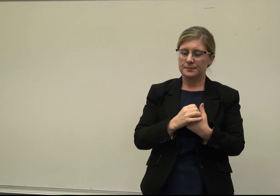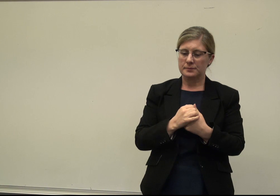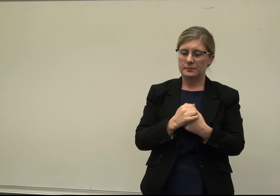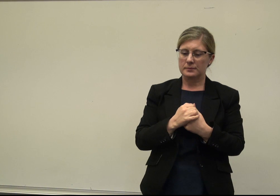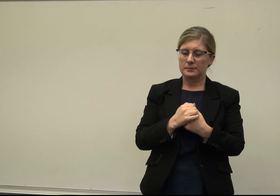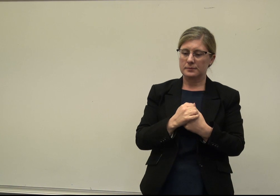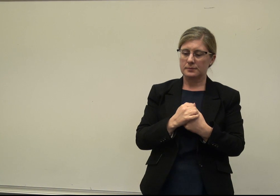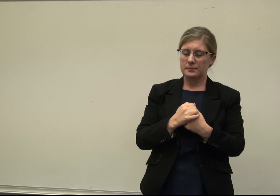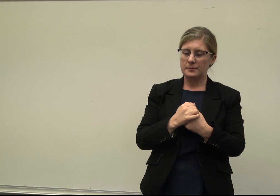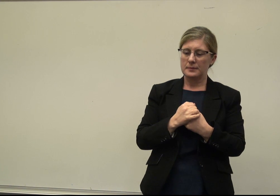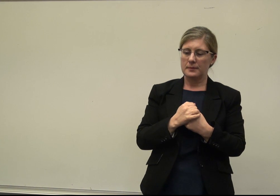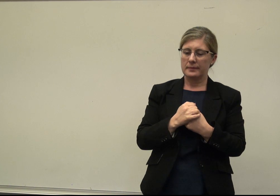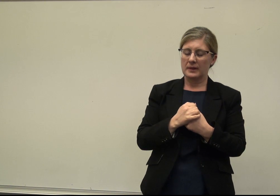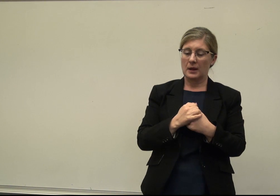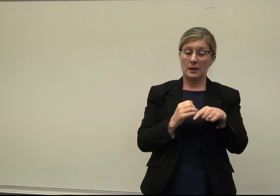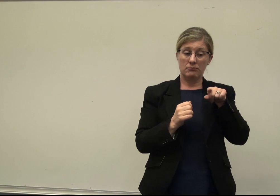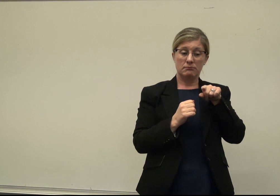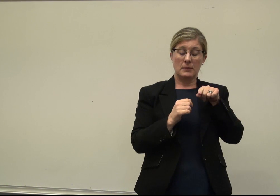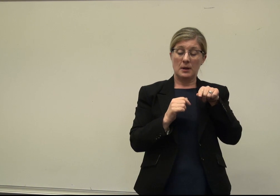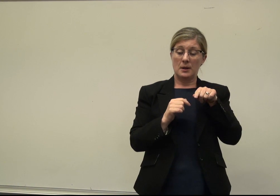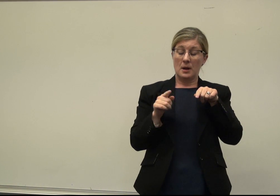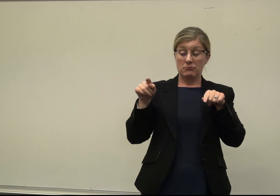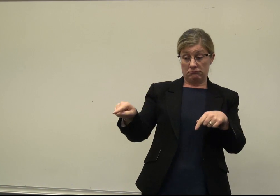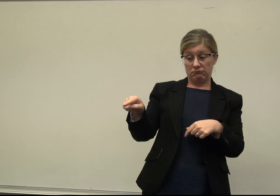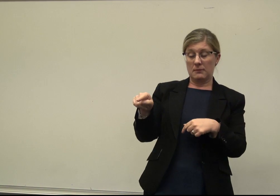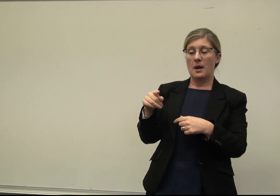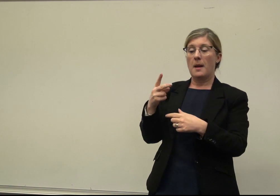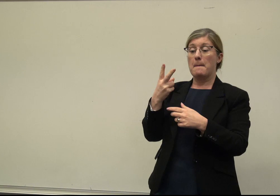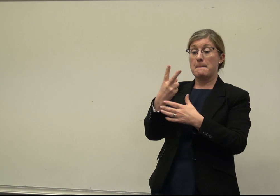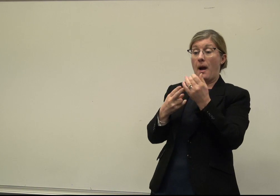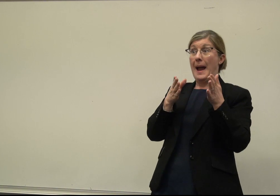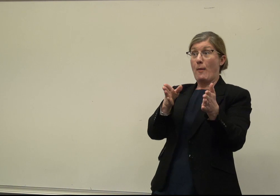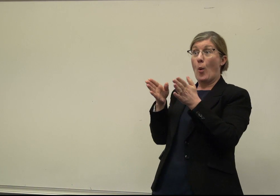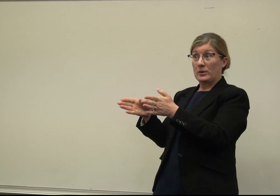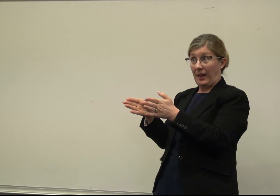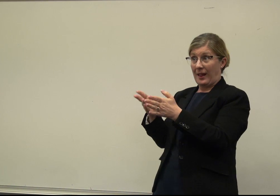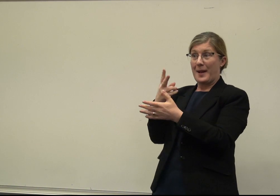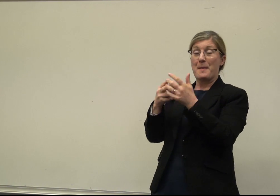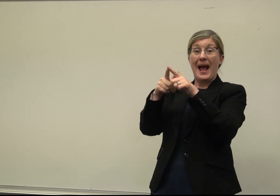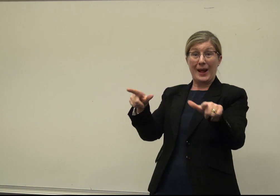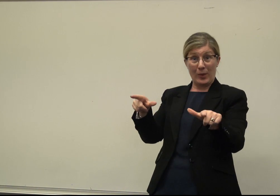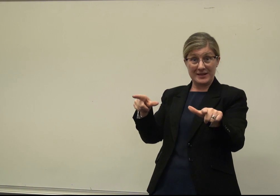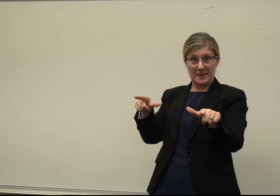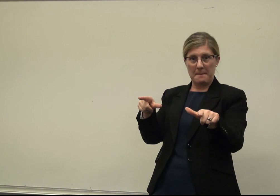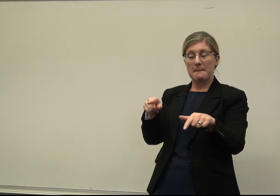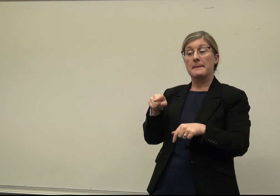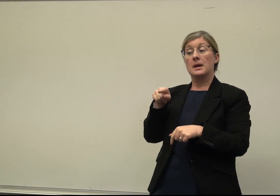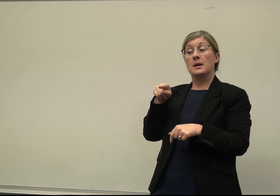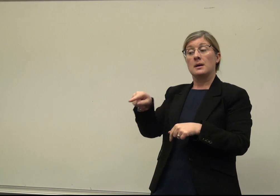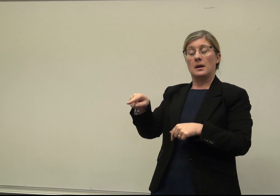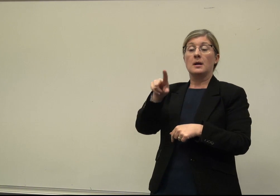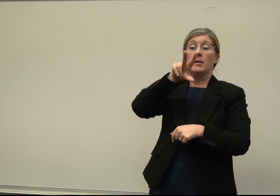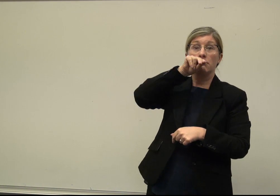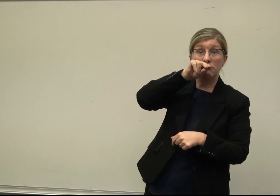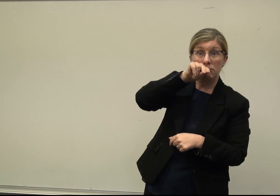the difference is this. In bimodal bilingualism, the two languages can be produced and